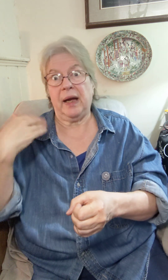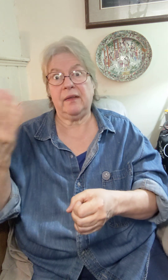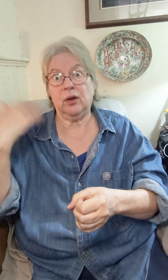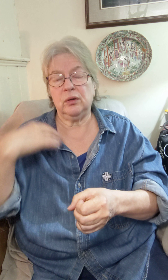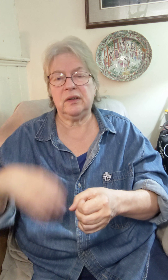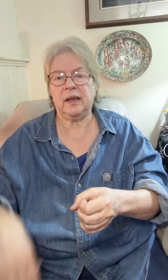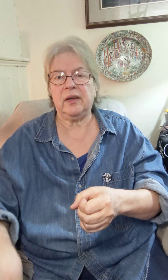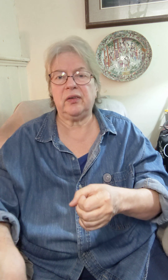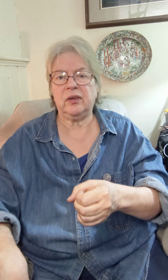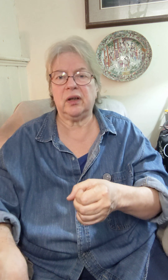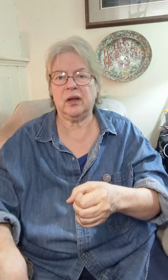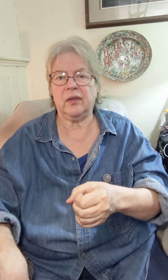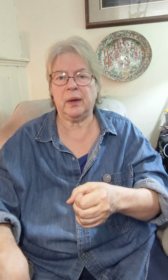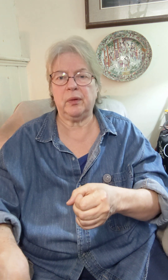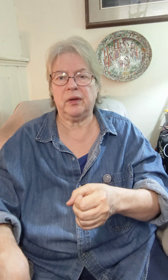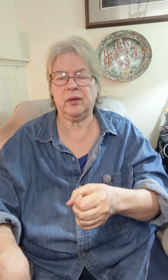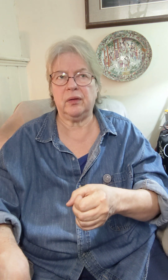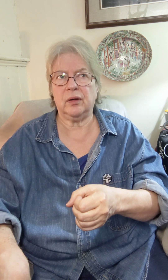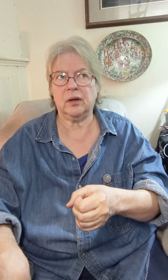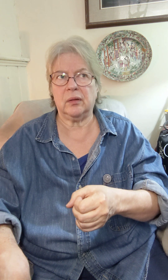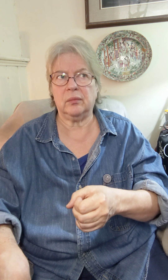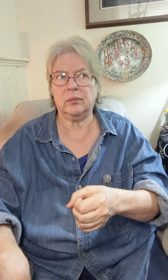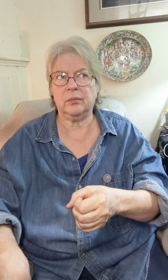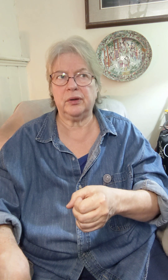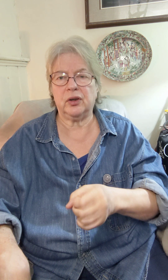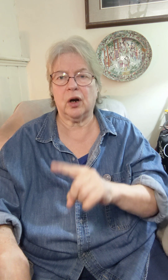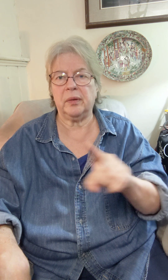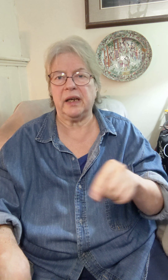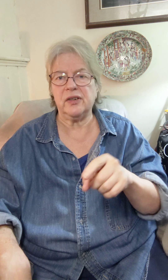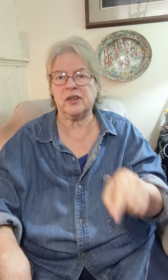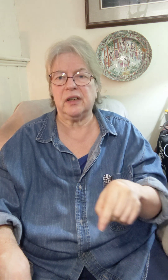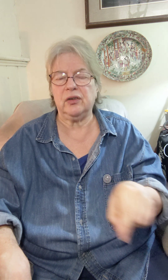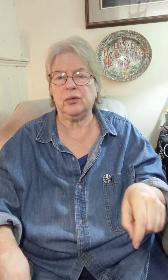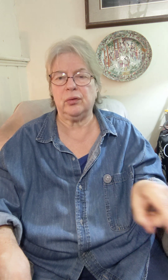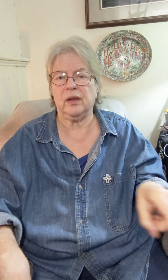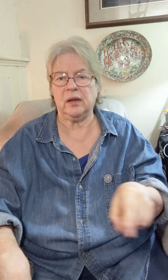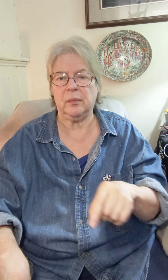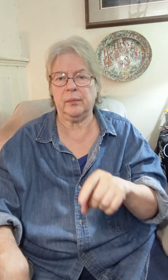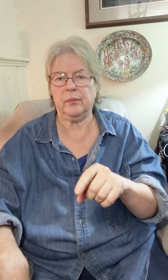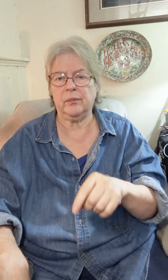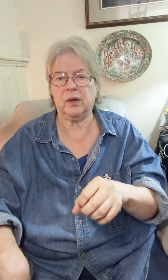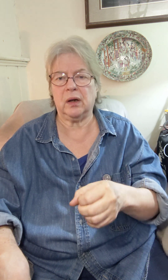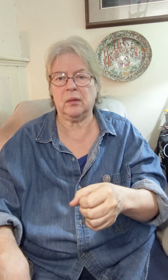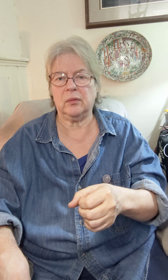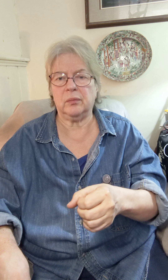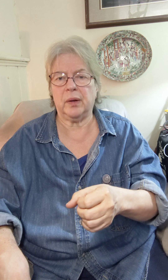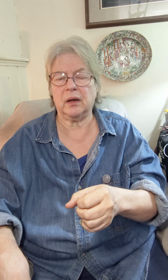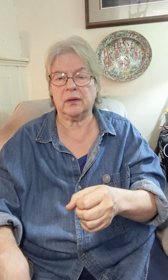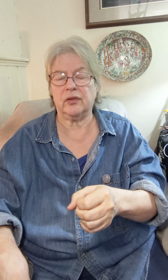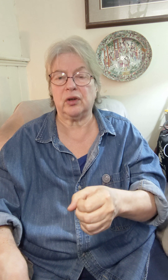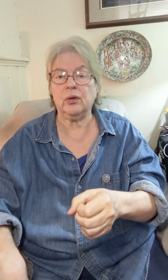in the olden days, they would put the carbonation into the bottle of soda,